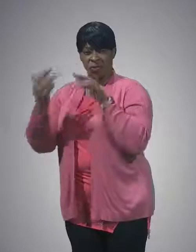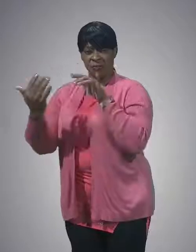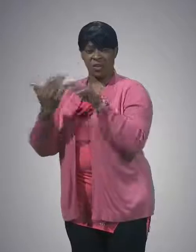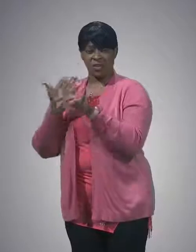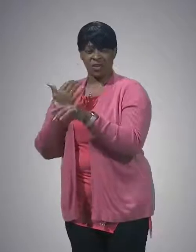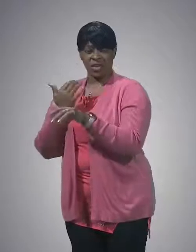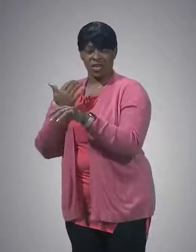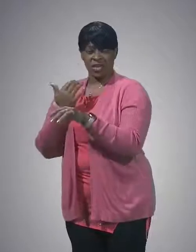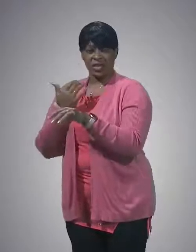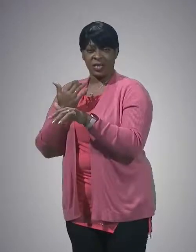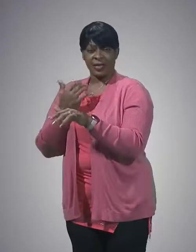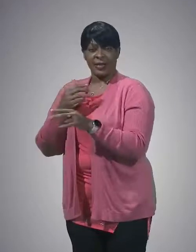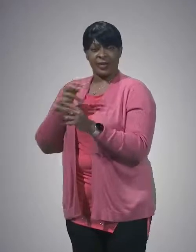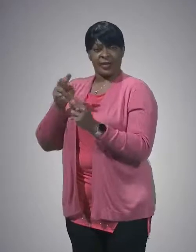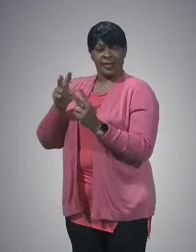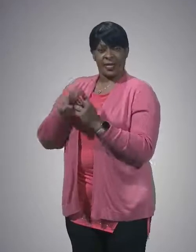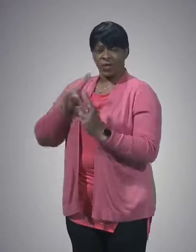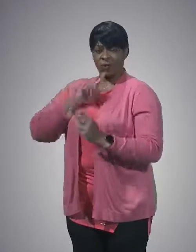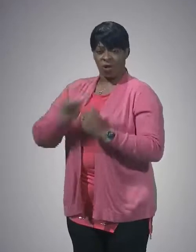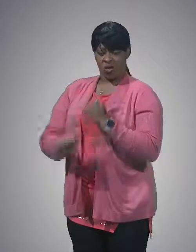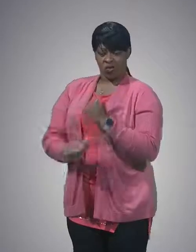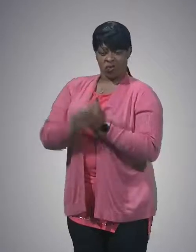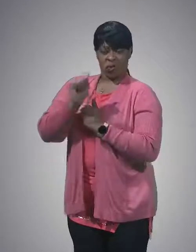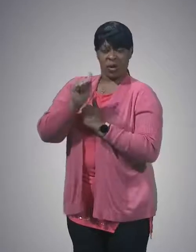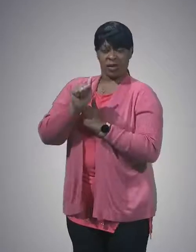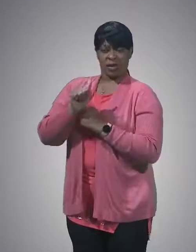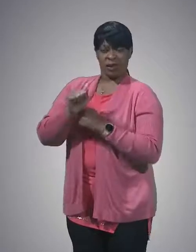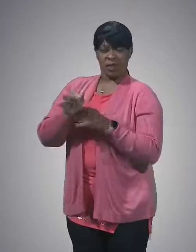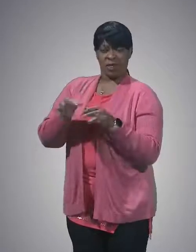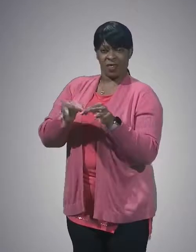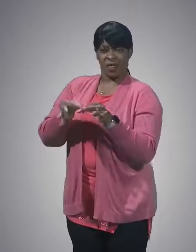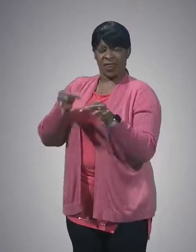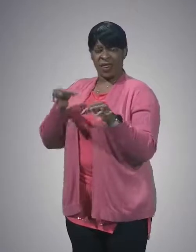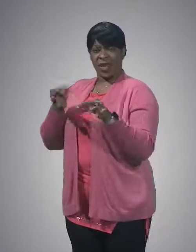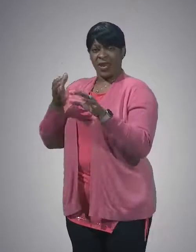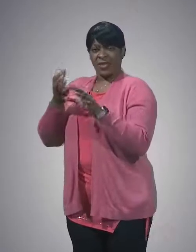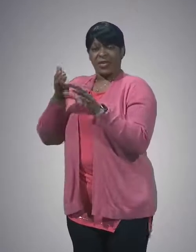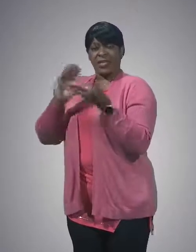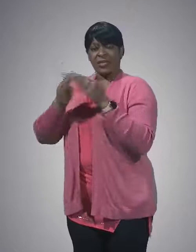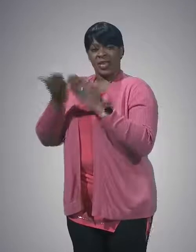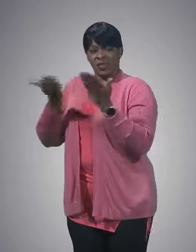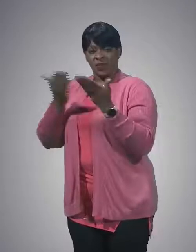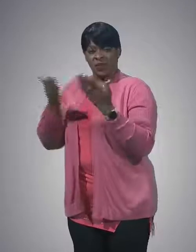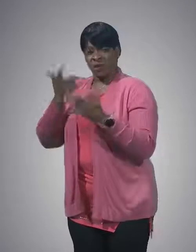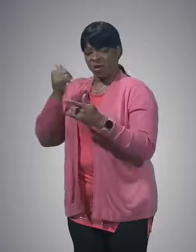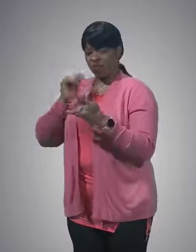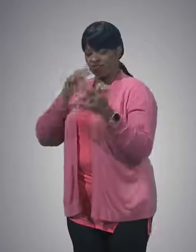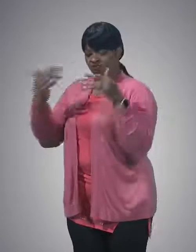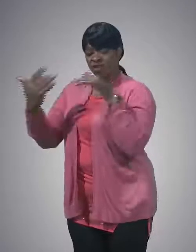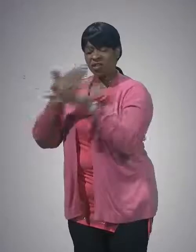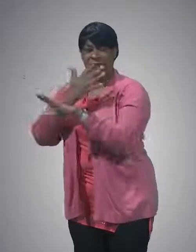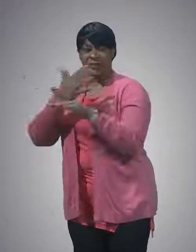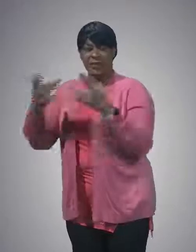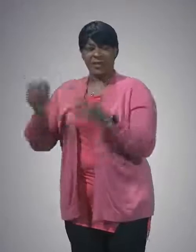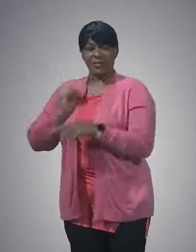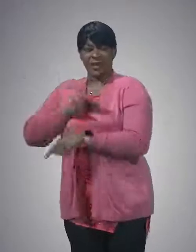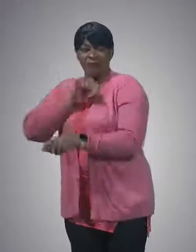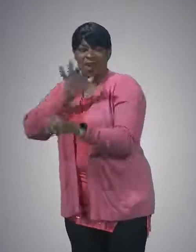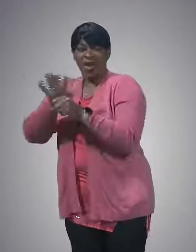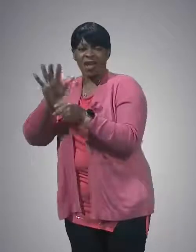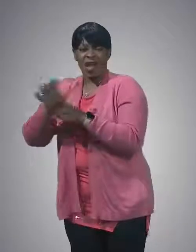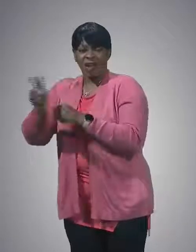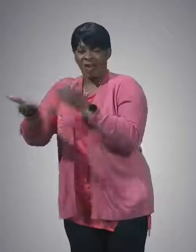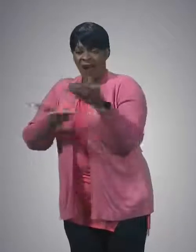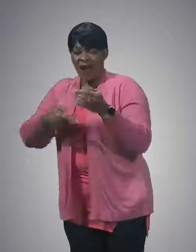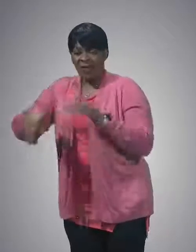transmission is either a threat to delaying some city services, if there is transmission among the short staff that is